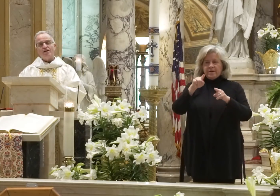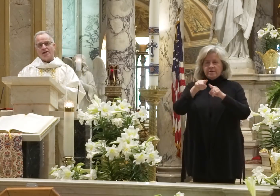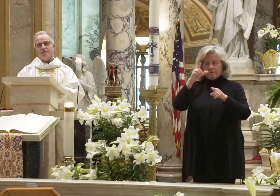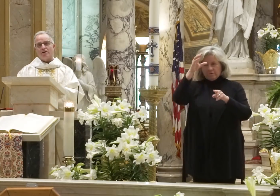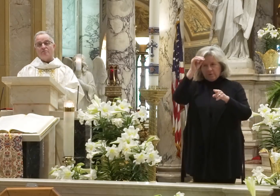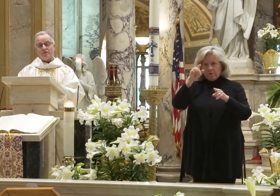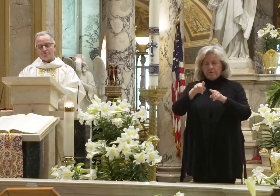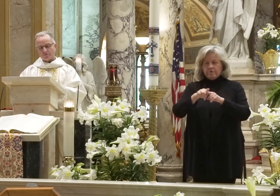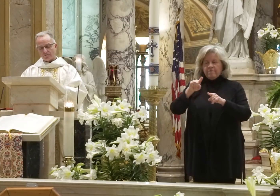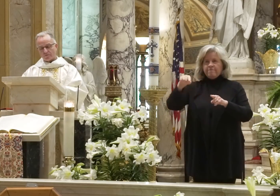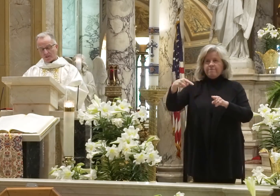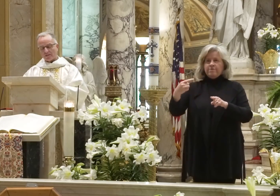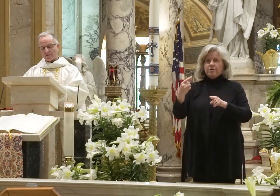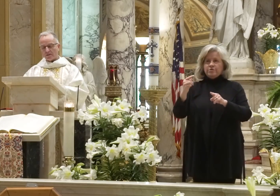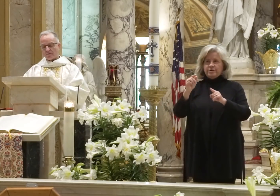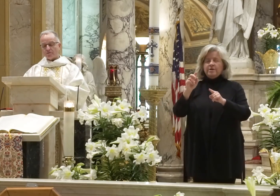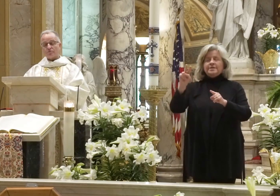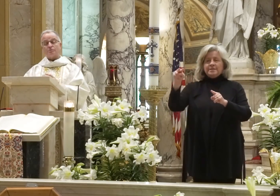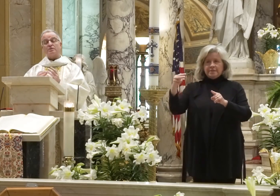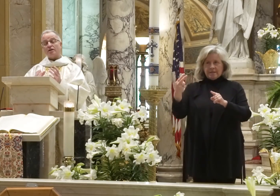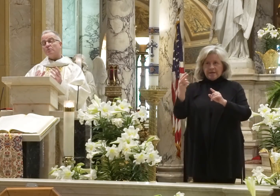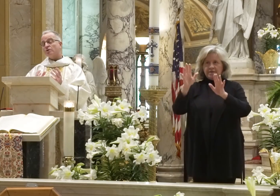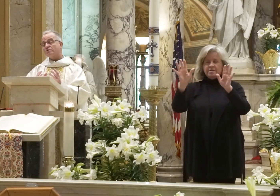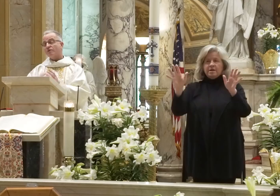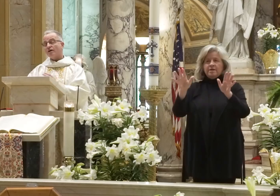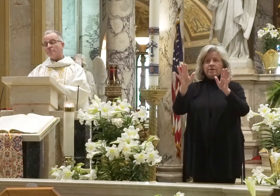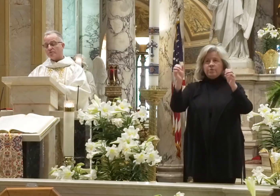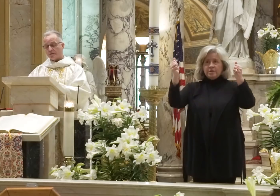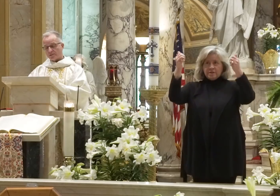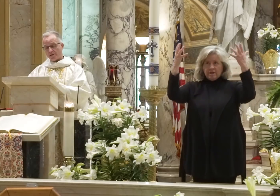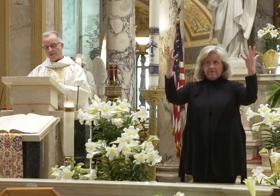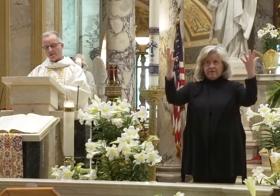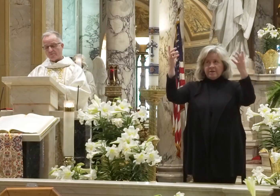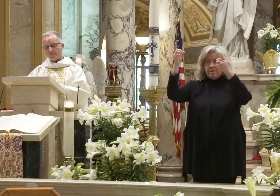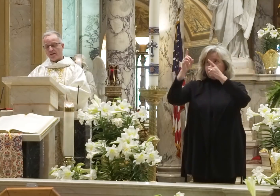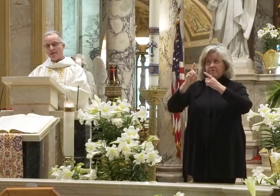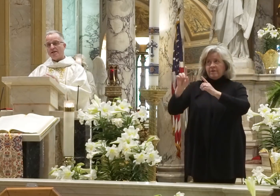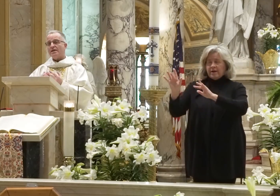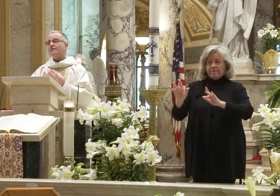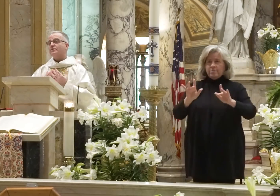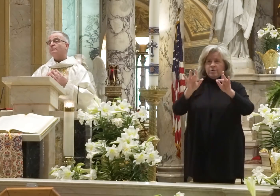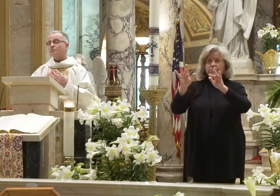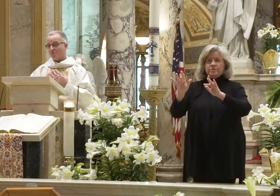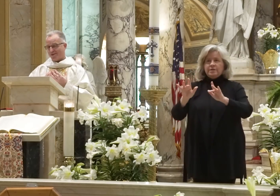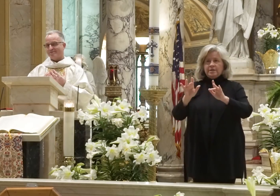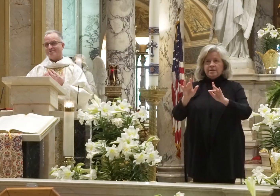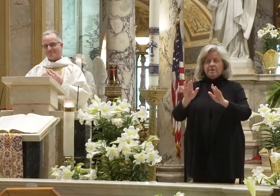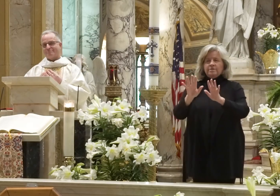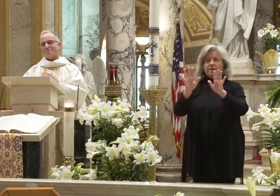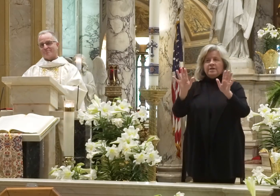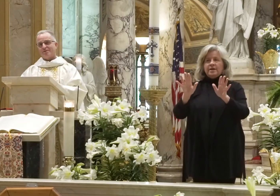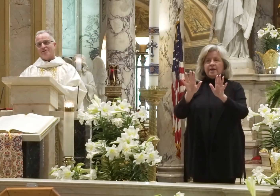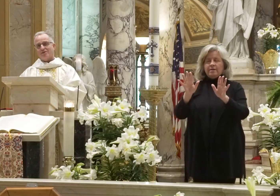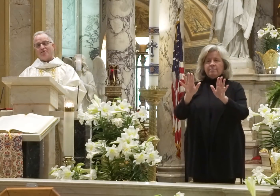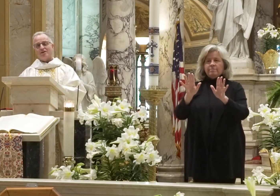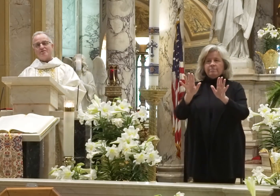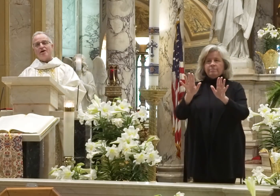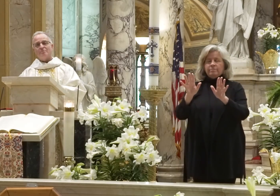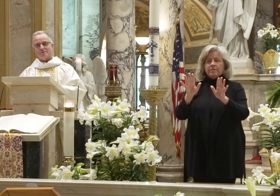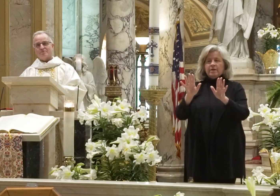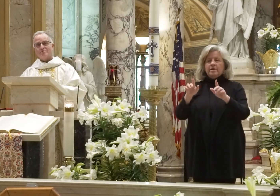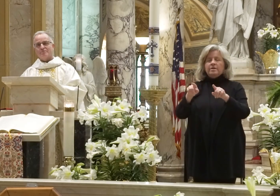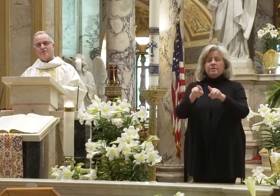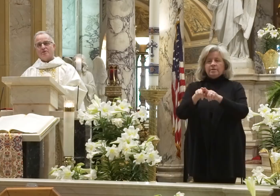first Sunday of Easter, or second Sunday of Easter, as we celebrate Divine Mercy Sunday, it is up to us,